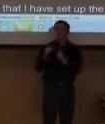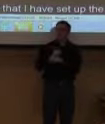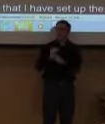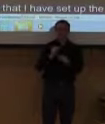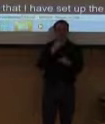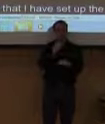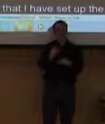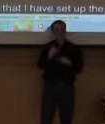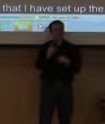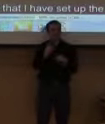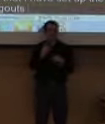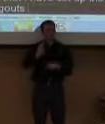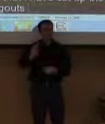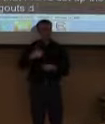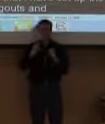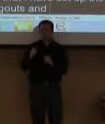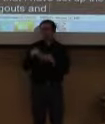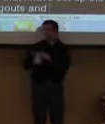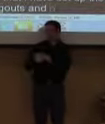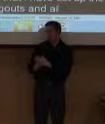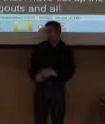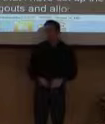I've given them the appropriate access for.